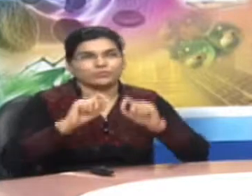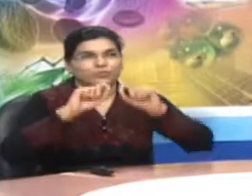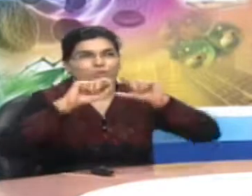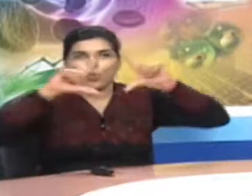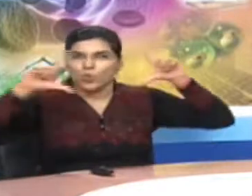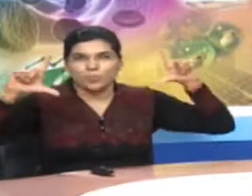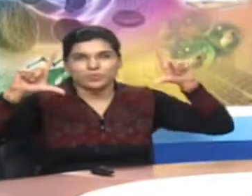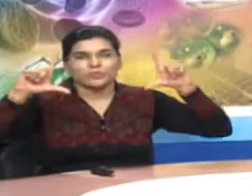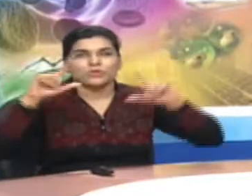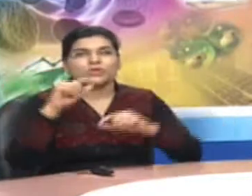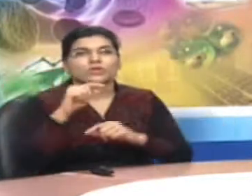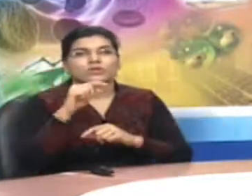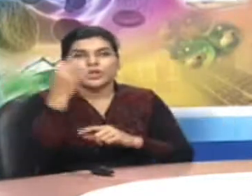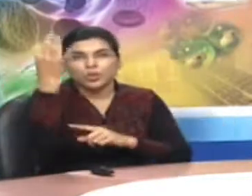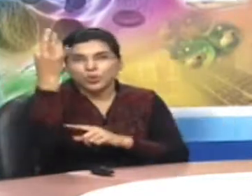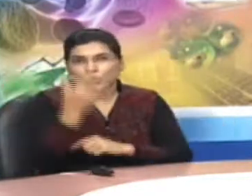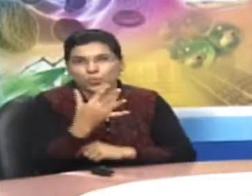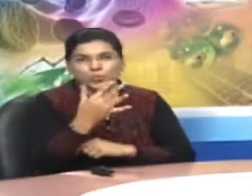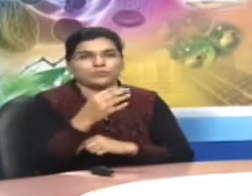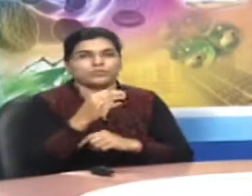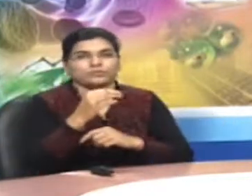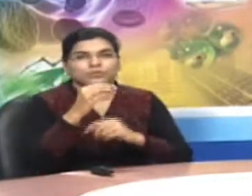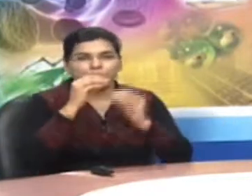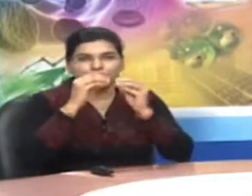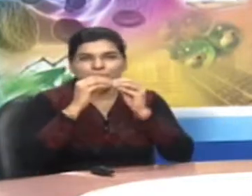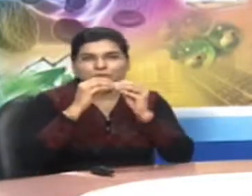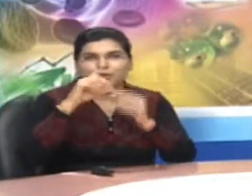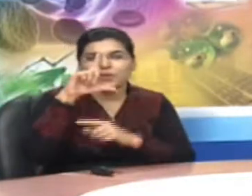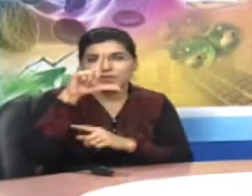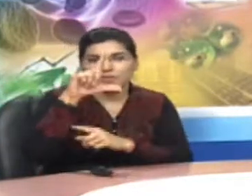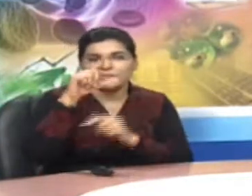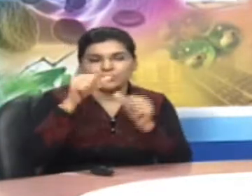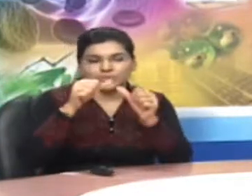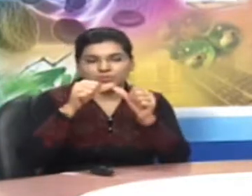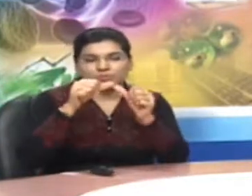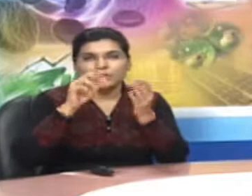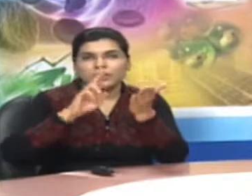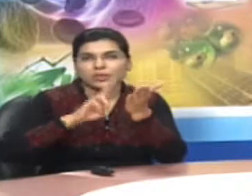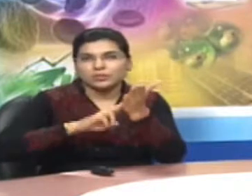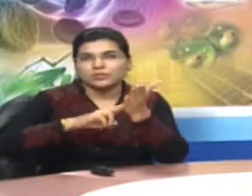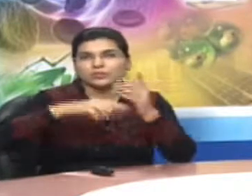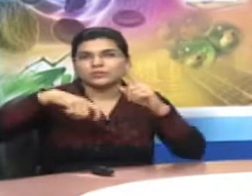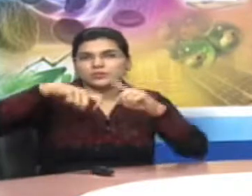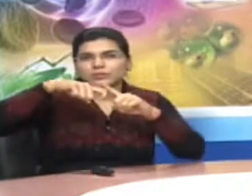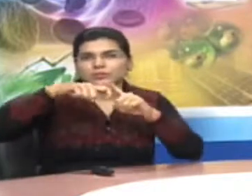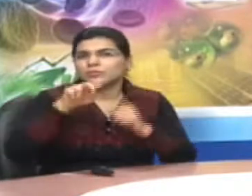This is where you see a blank presentation. When you add a new presentation,